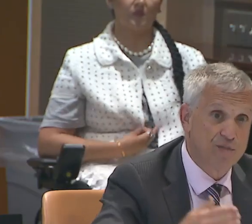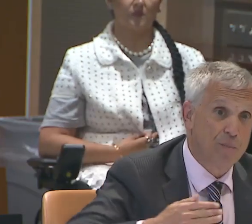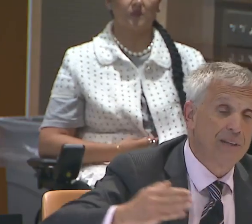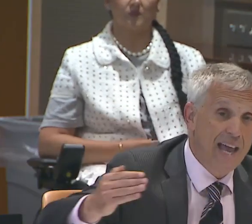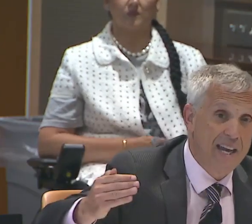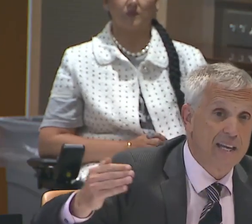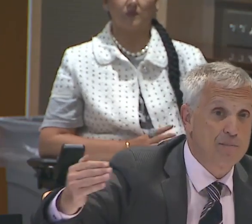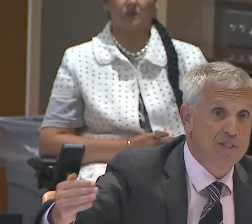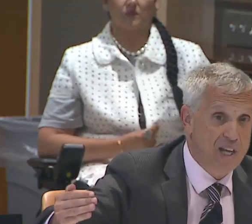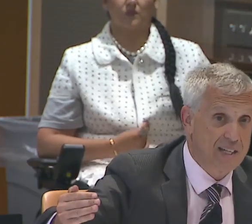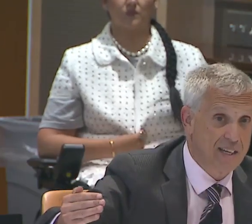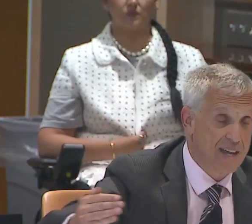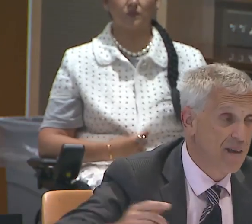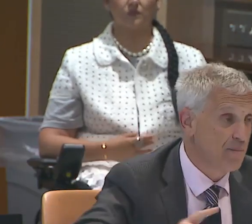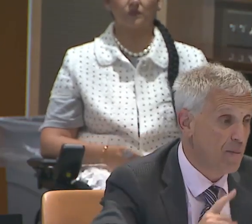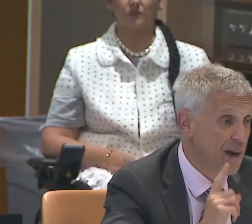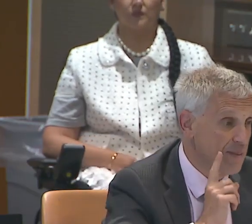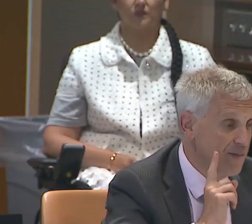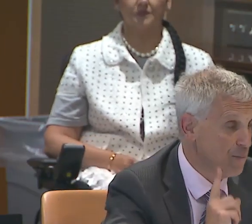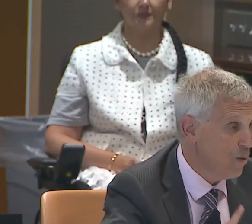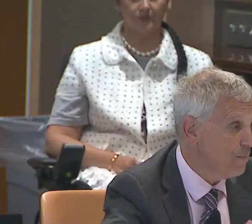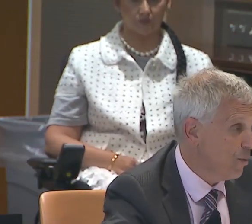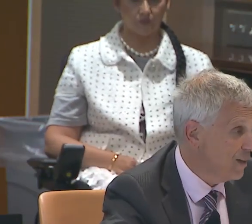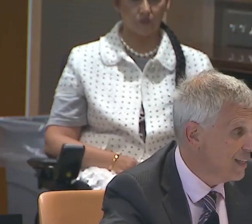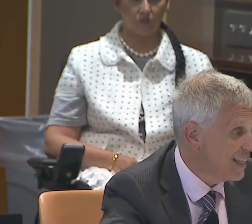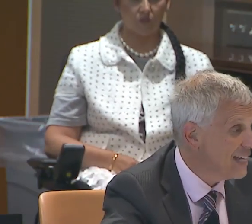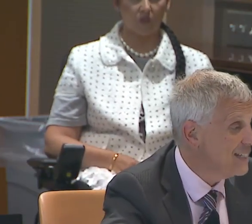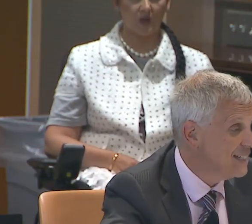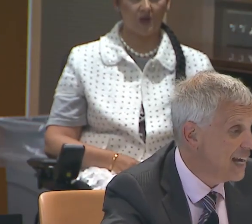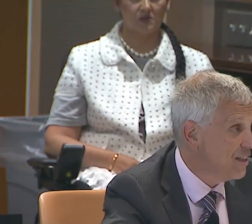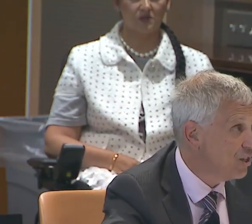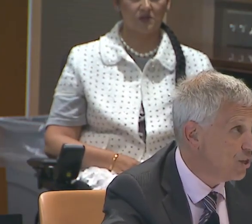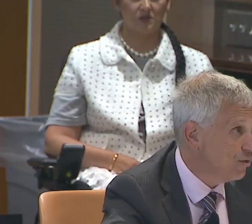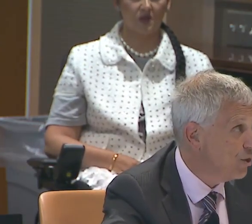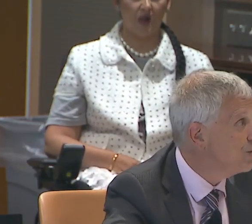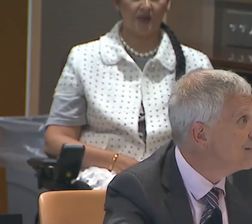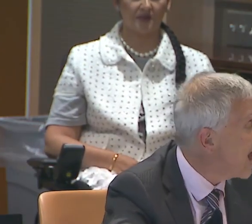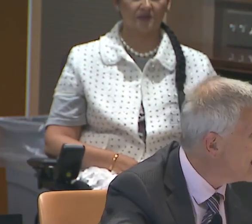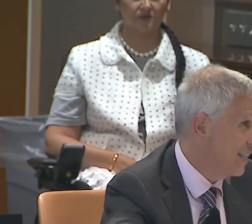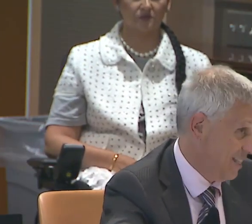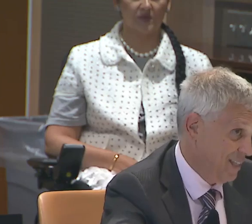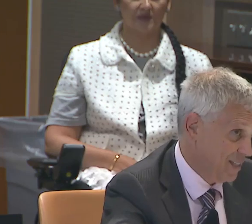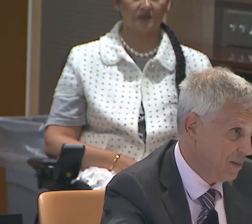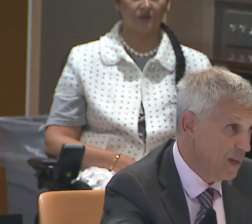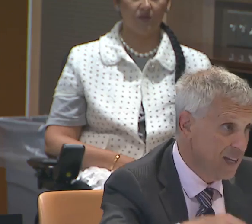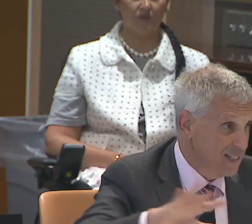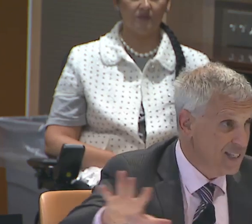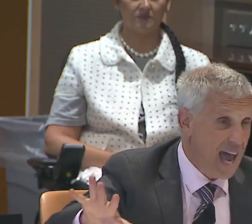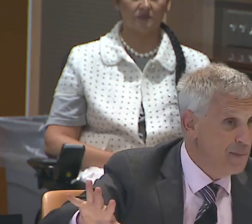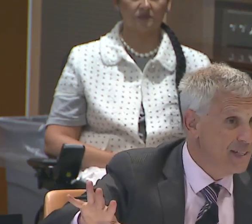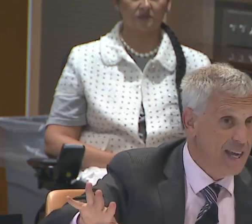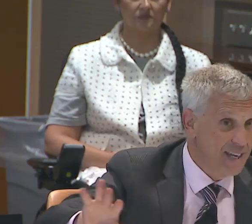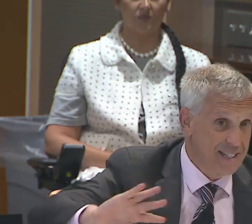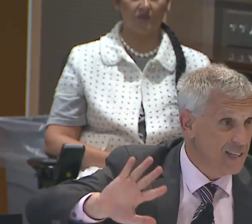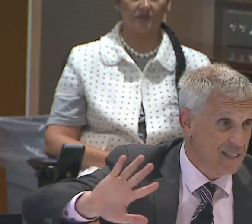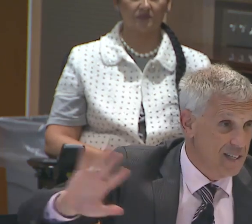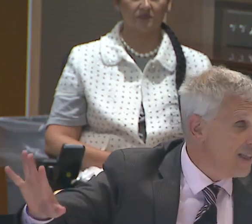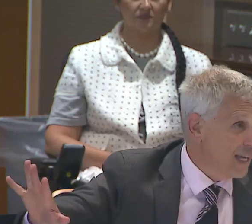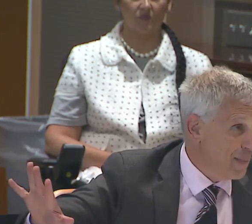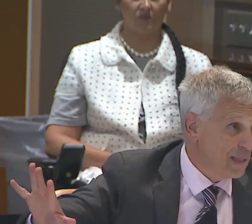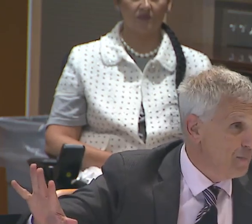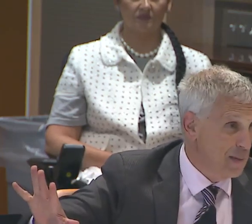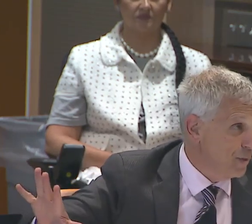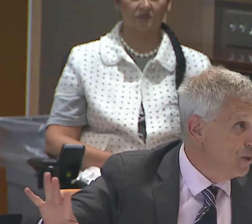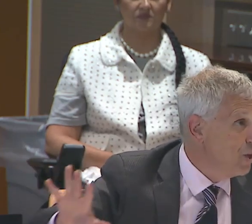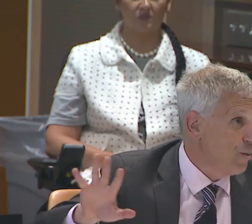governments use for planning and projecting, and even more importantly, that's the data that shows who's not in the system, because this admin data tells us